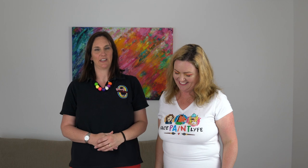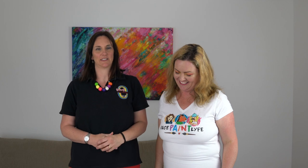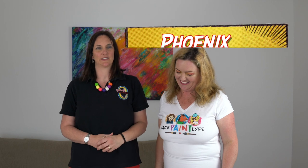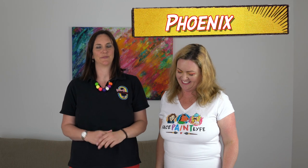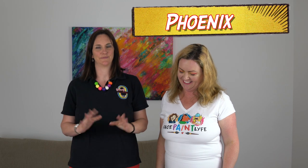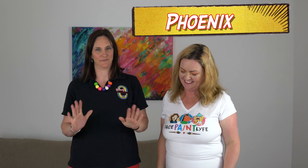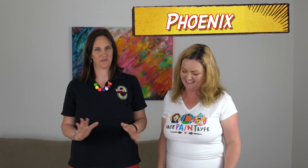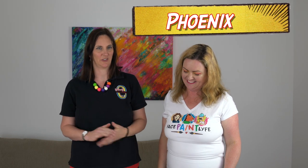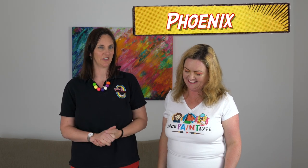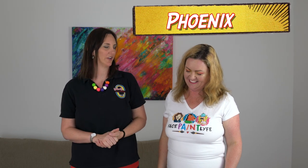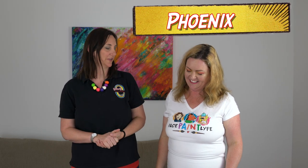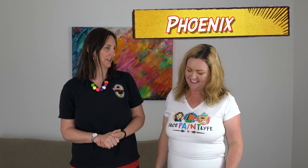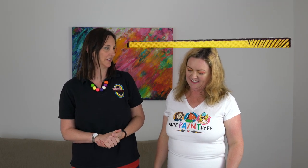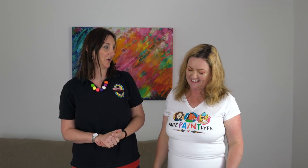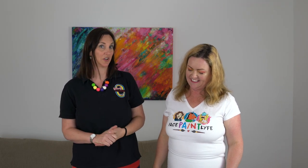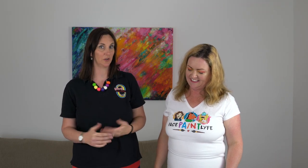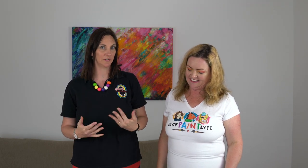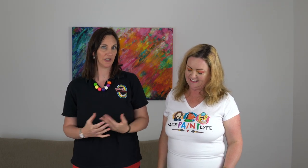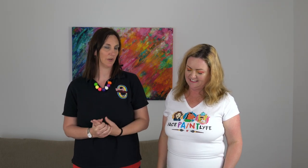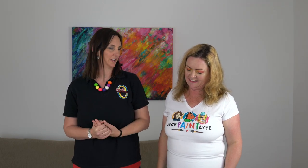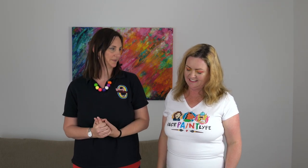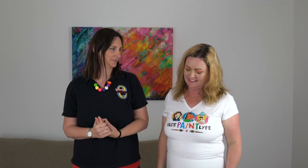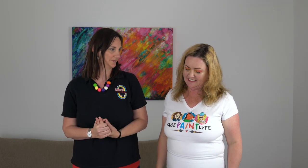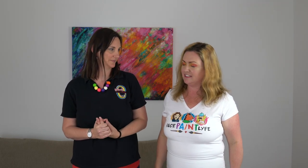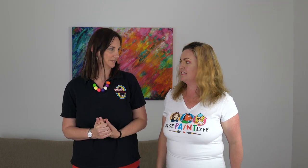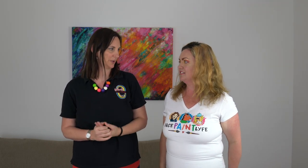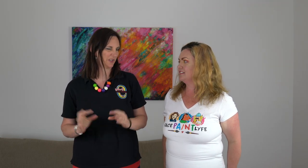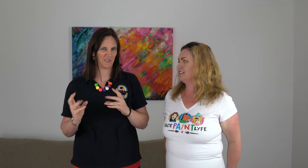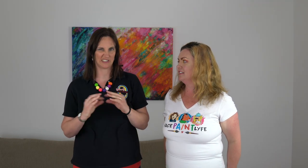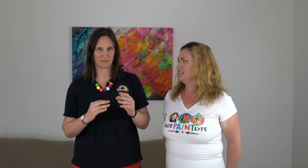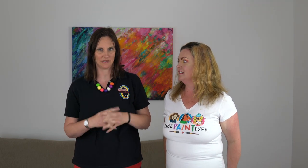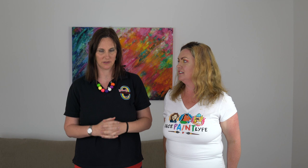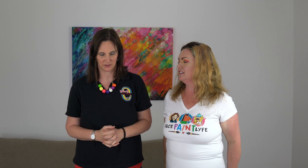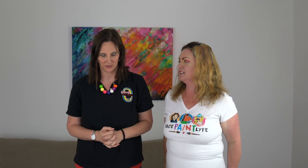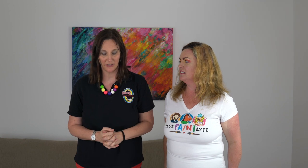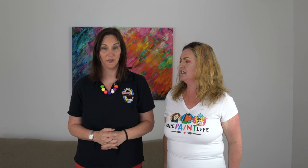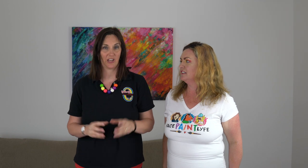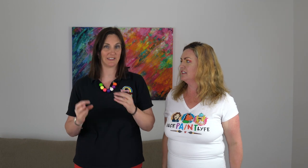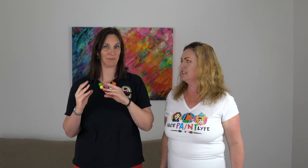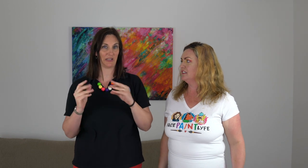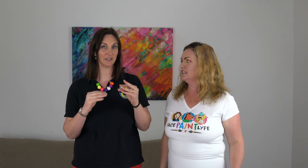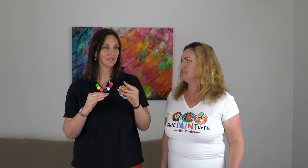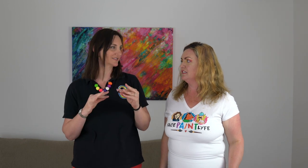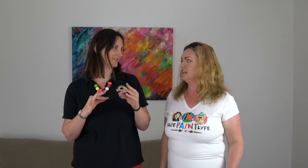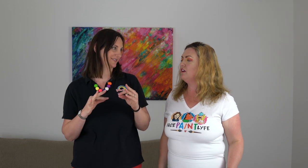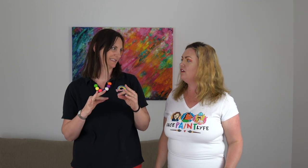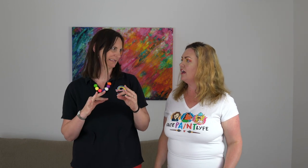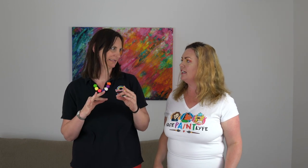Phoenix. No sign for that I know of anyway. Yes. Probably think spell. If you know how to spell it. Oh,